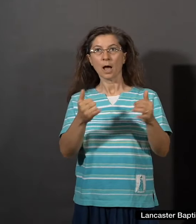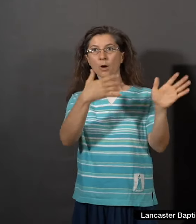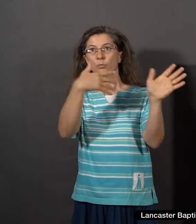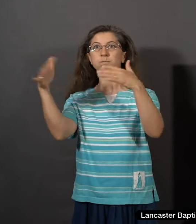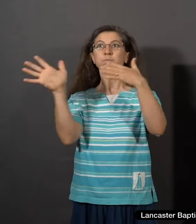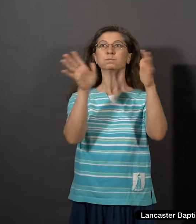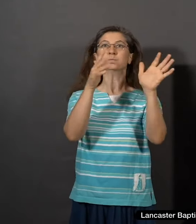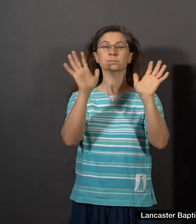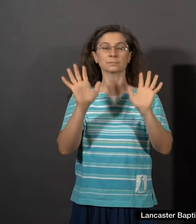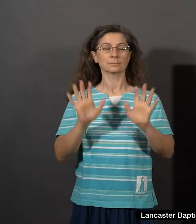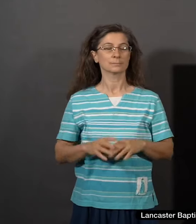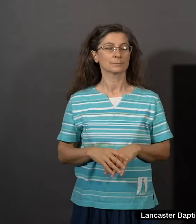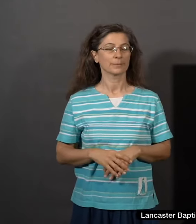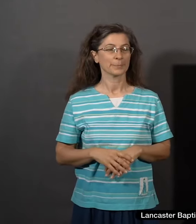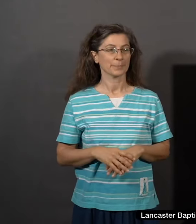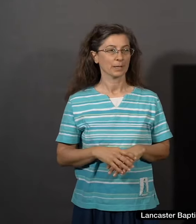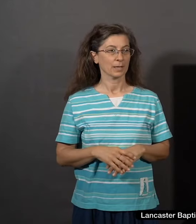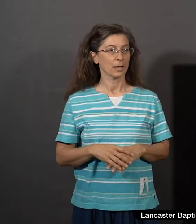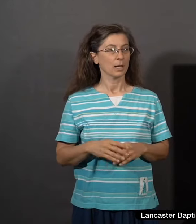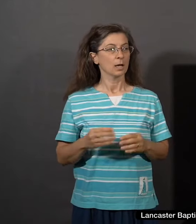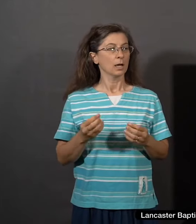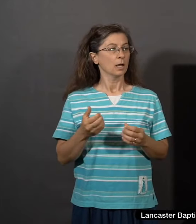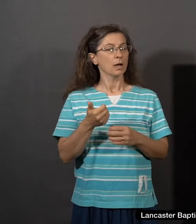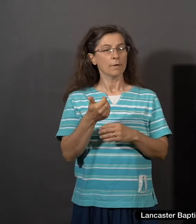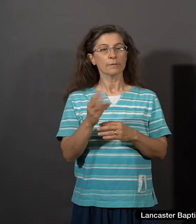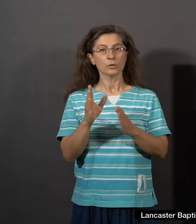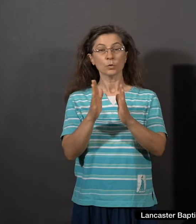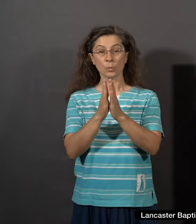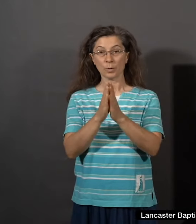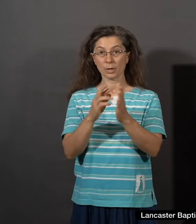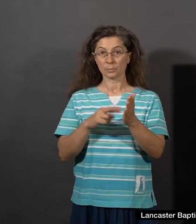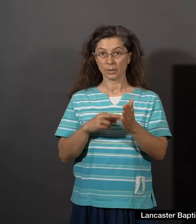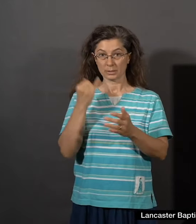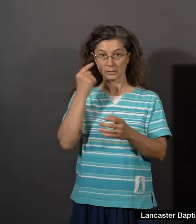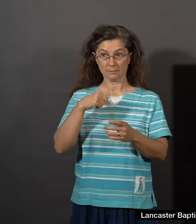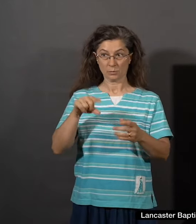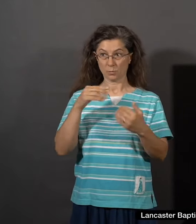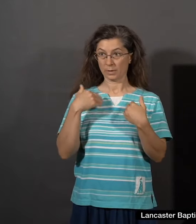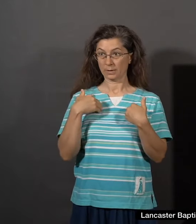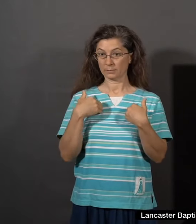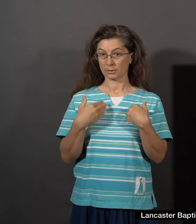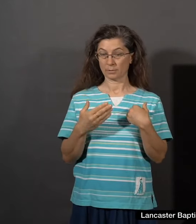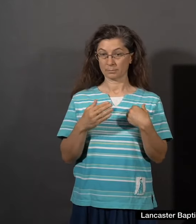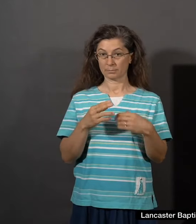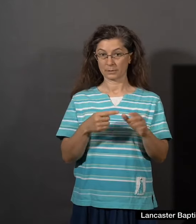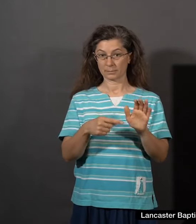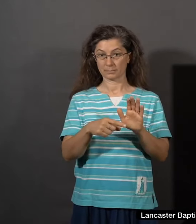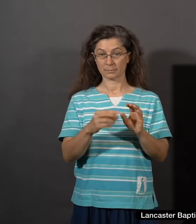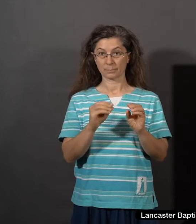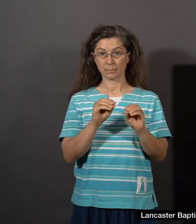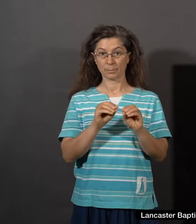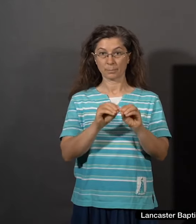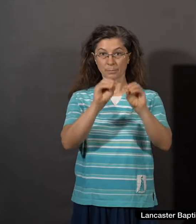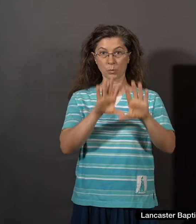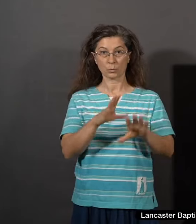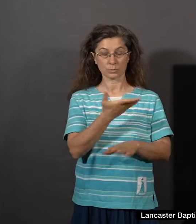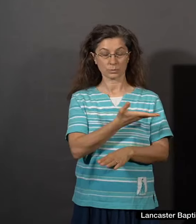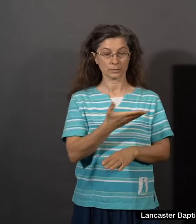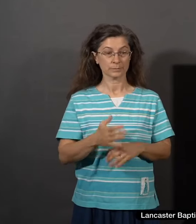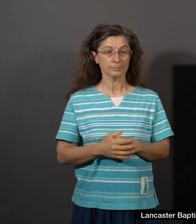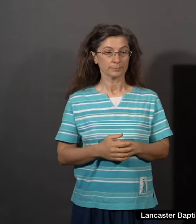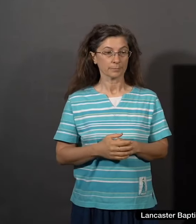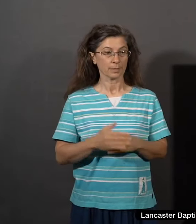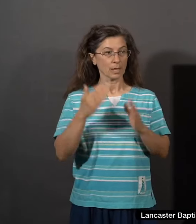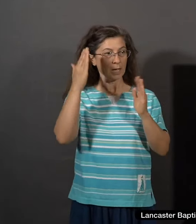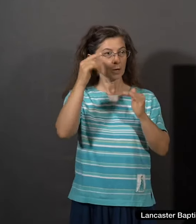um i do want to share a few more prayer requests and if you have some please send those in um i i hope you enjoyed seeing our